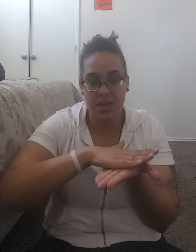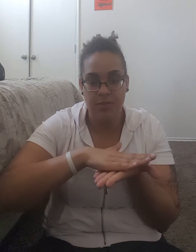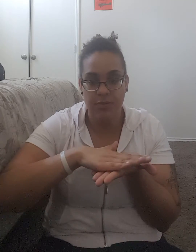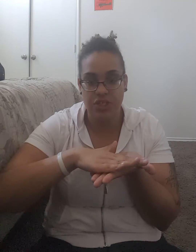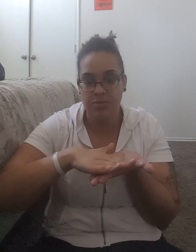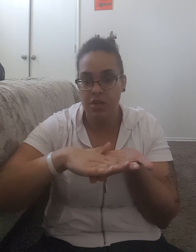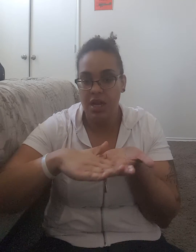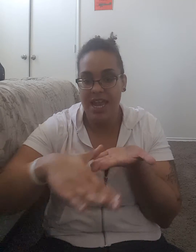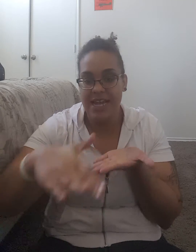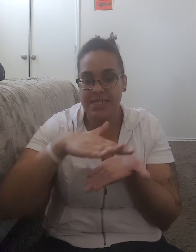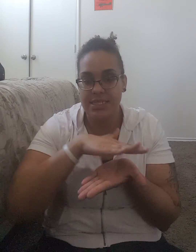to just nice.